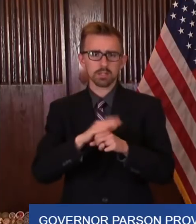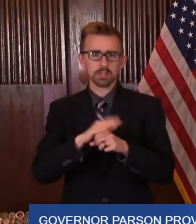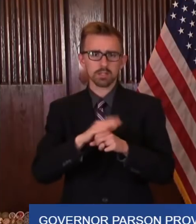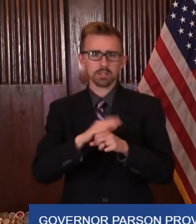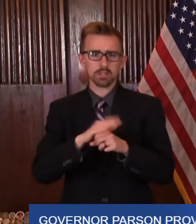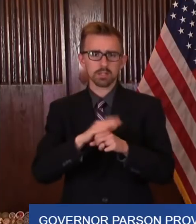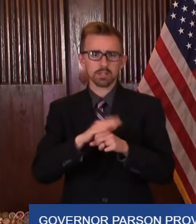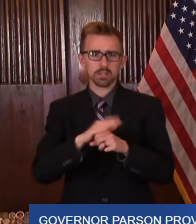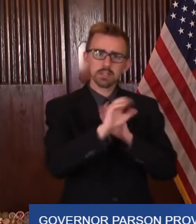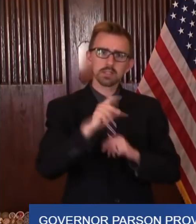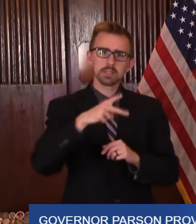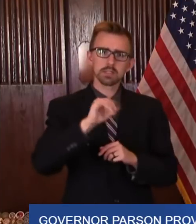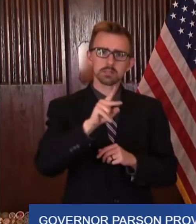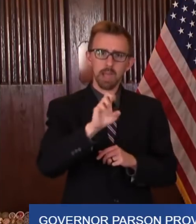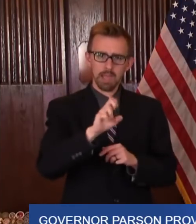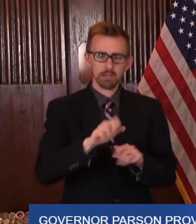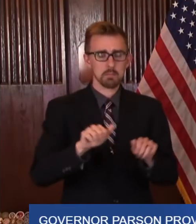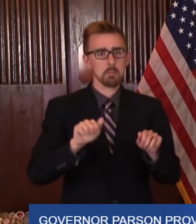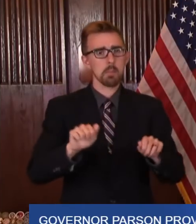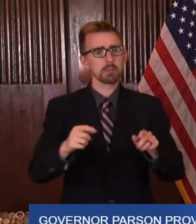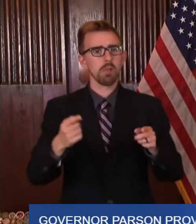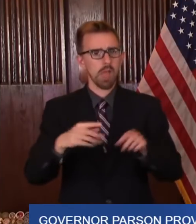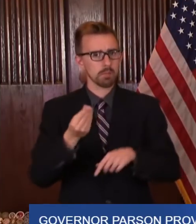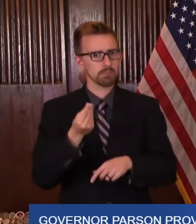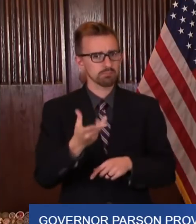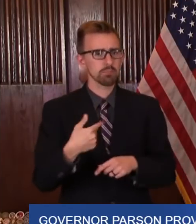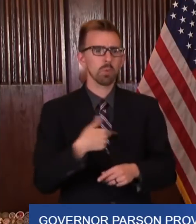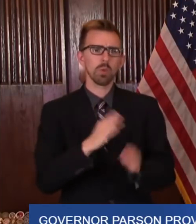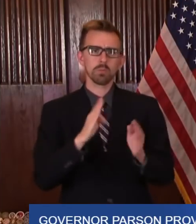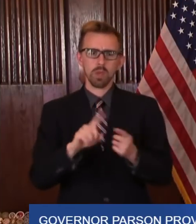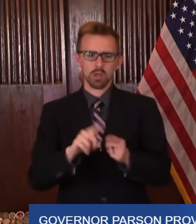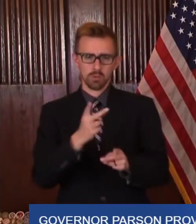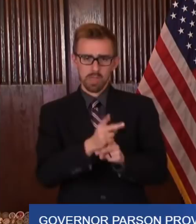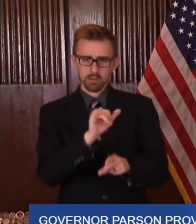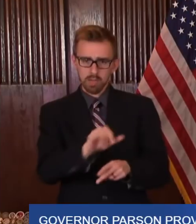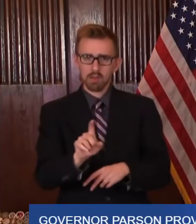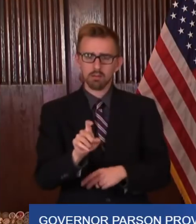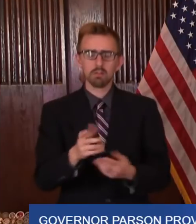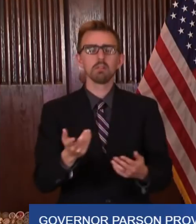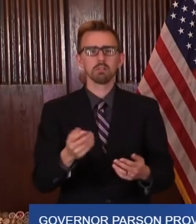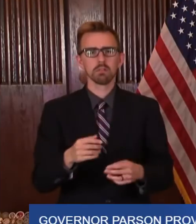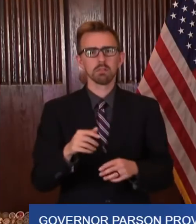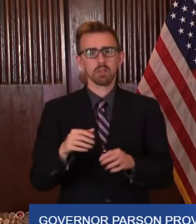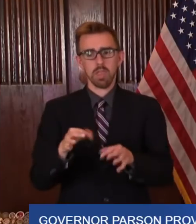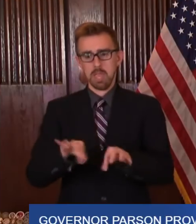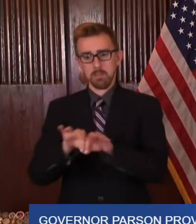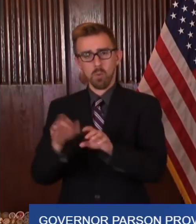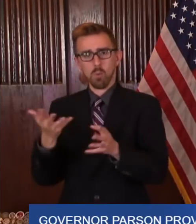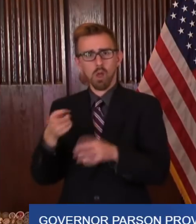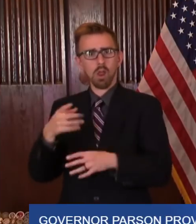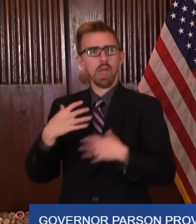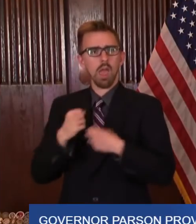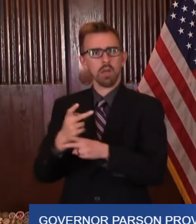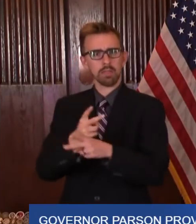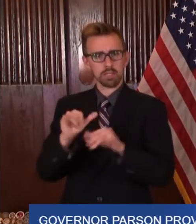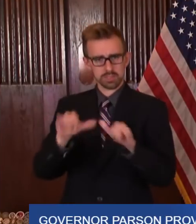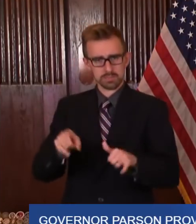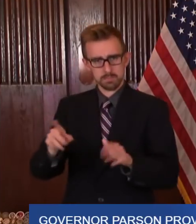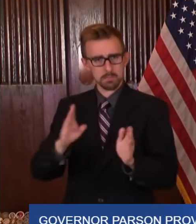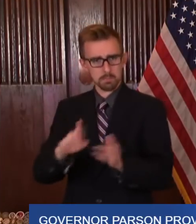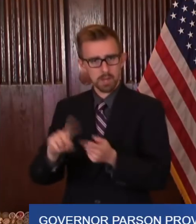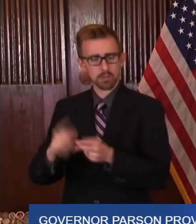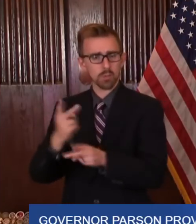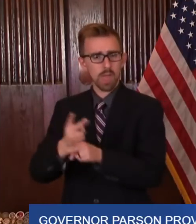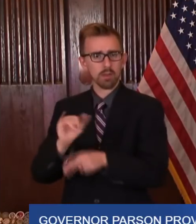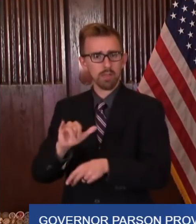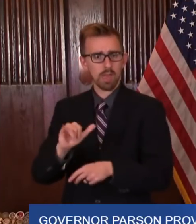which we will, you know, are we prepared to handle that? And more importantly, is the healthcare system prepared to handle that? And right now, I firmly